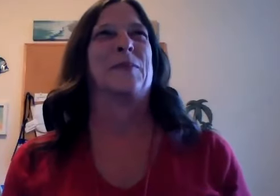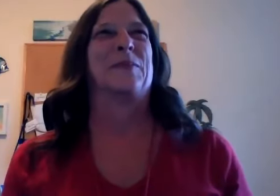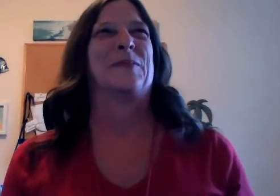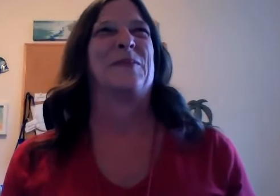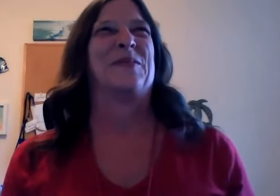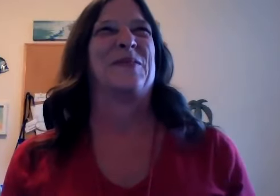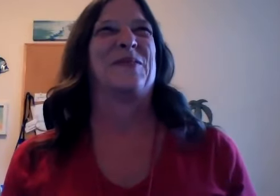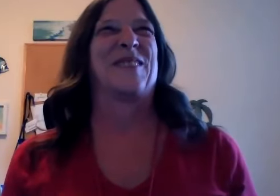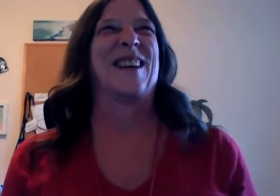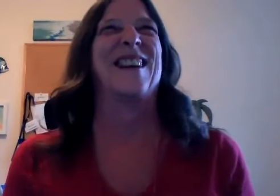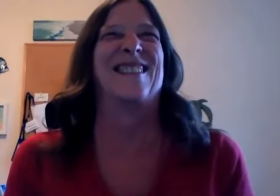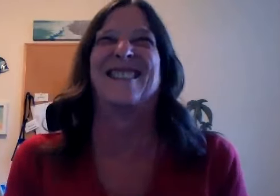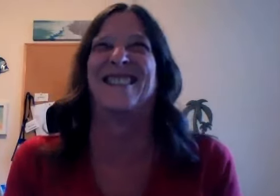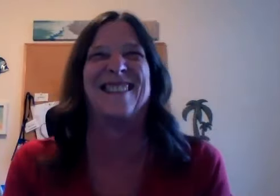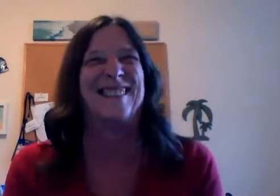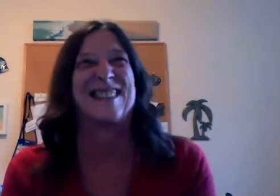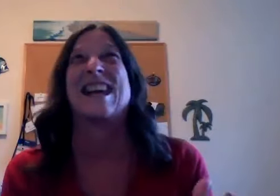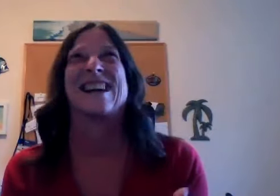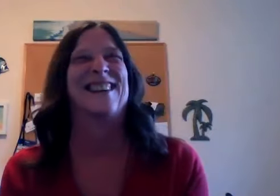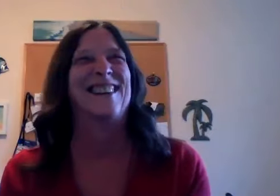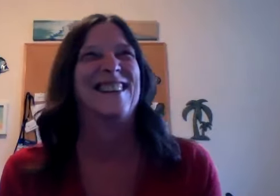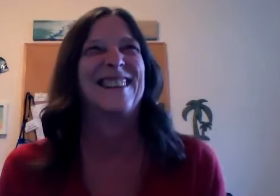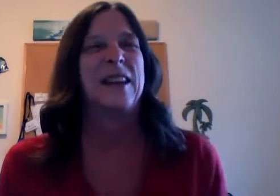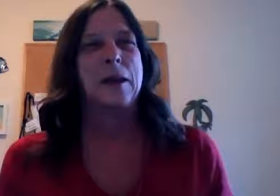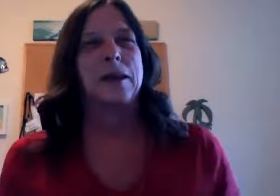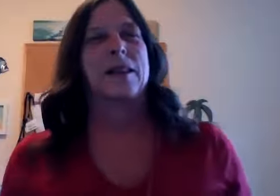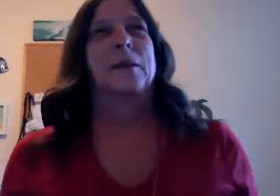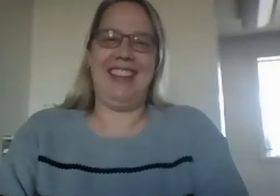Okay, hold on, hold on, hold on.